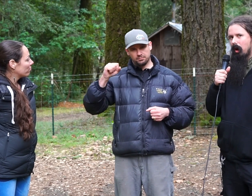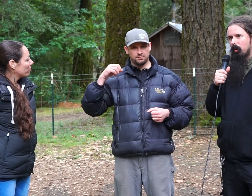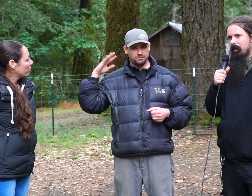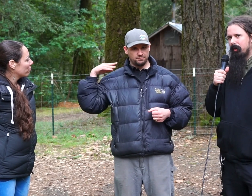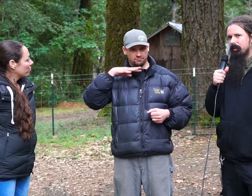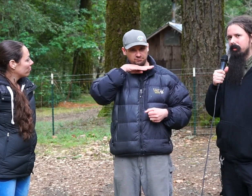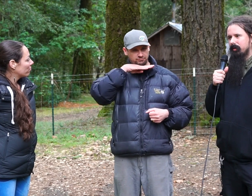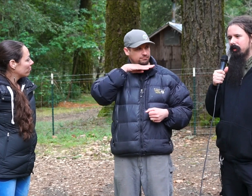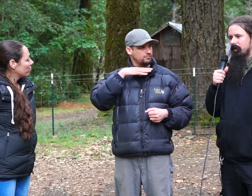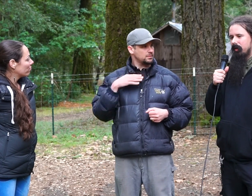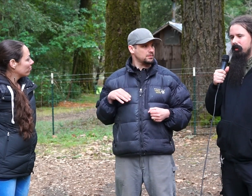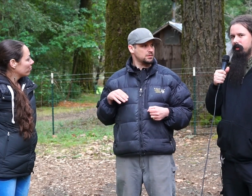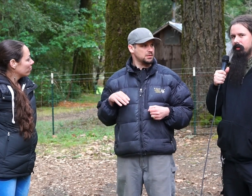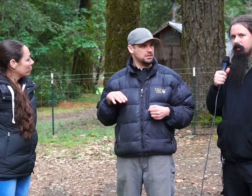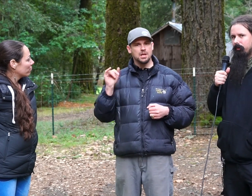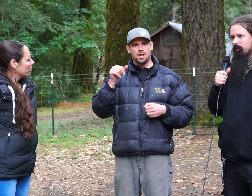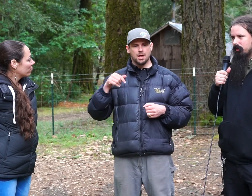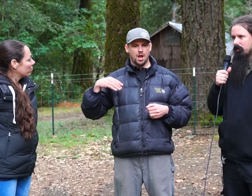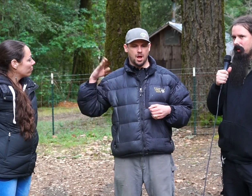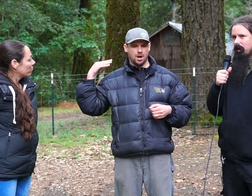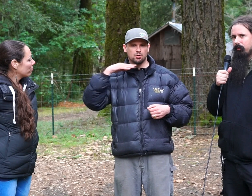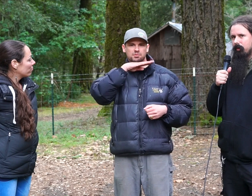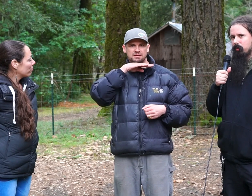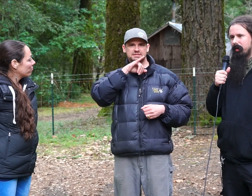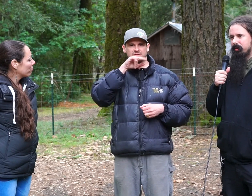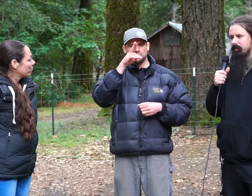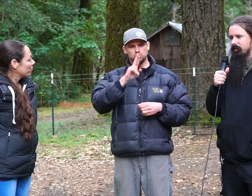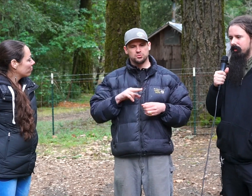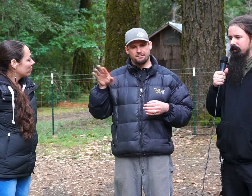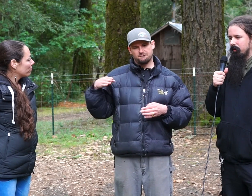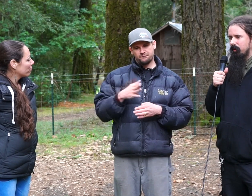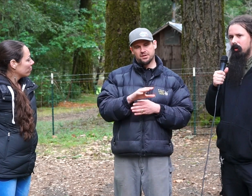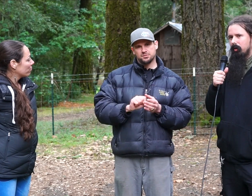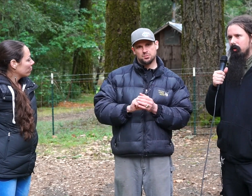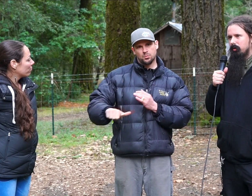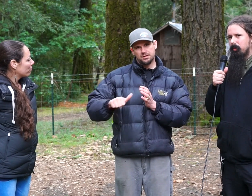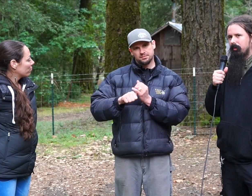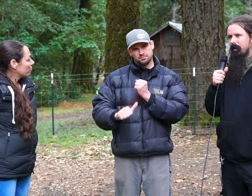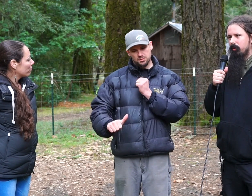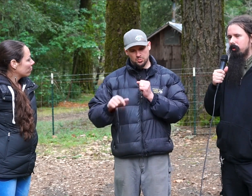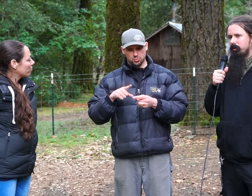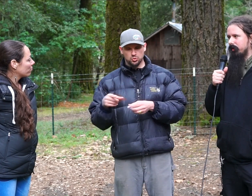aquaponics is using fish and fish waste to provide nutrients